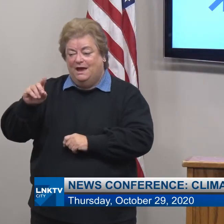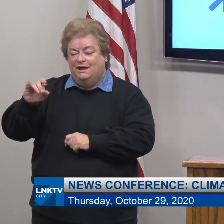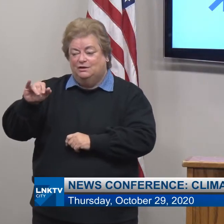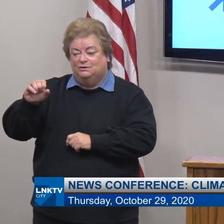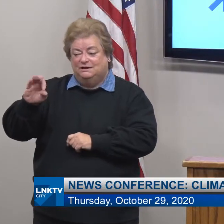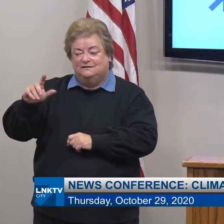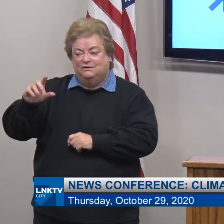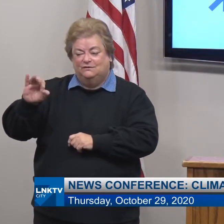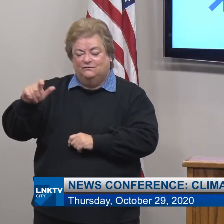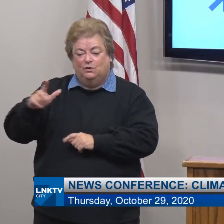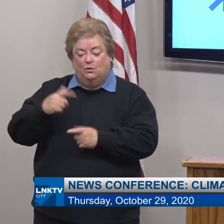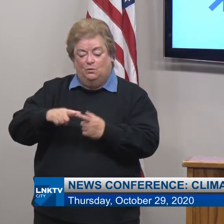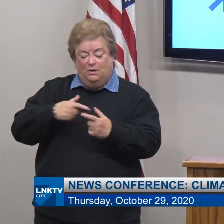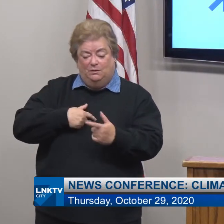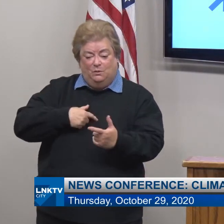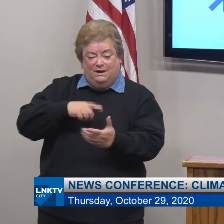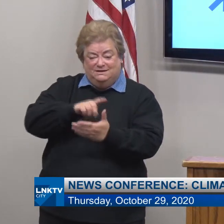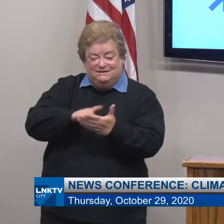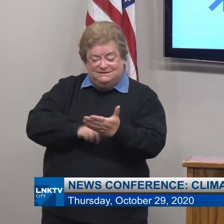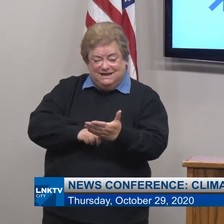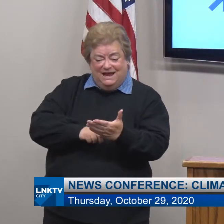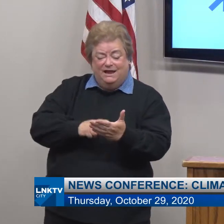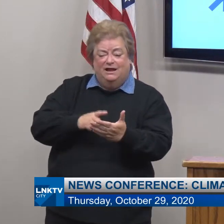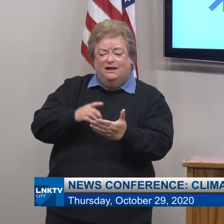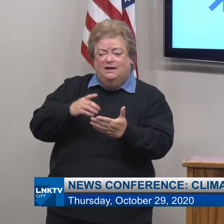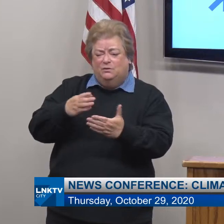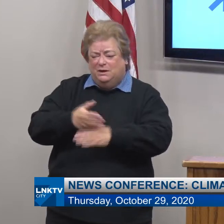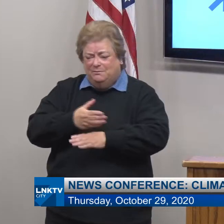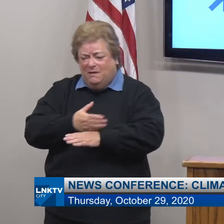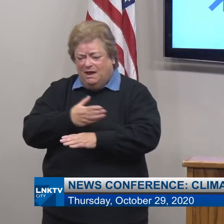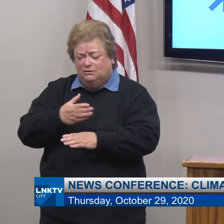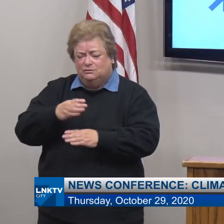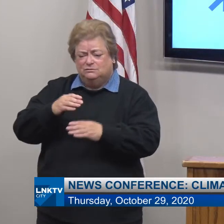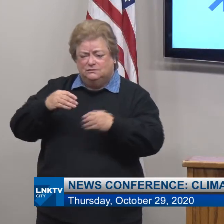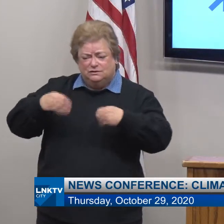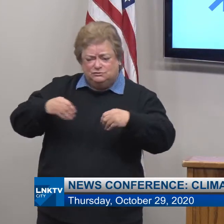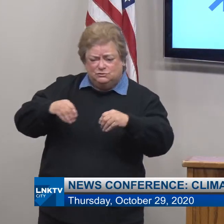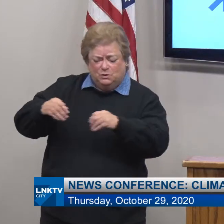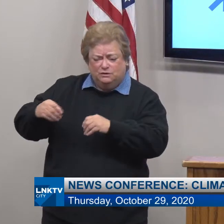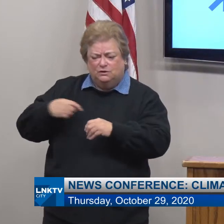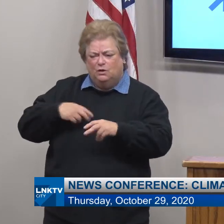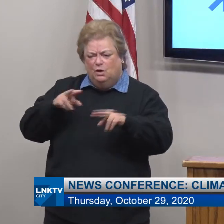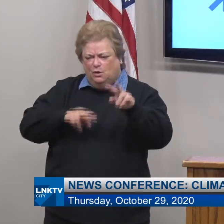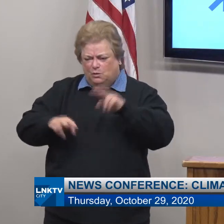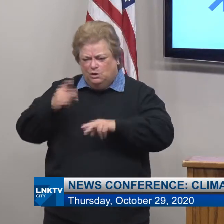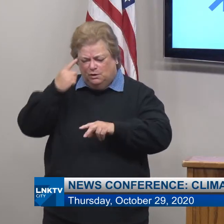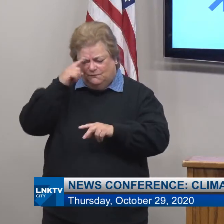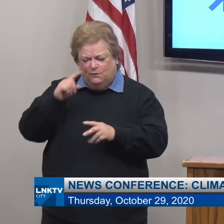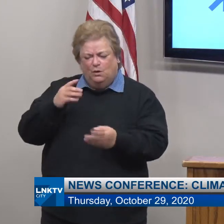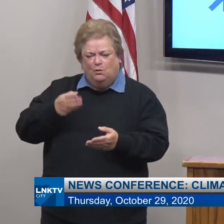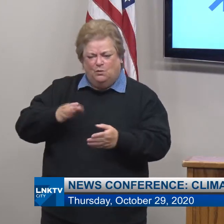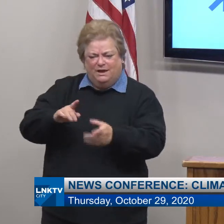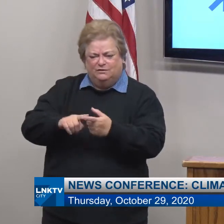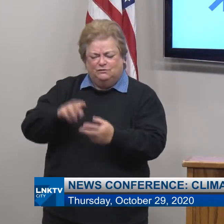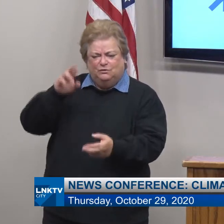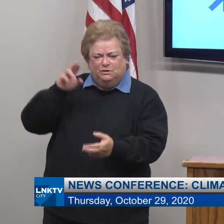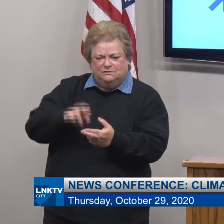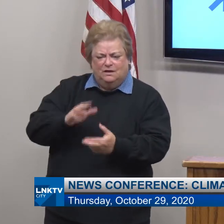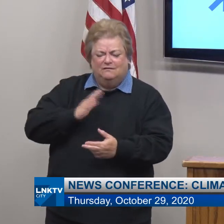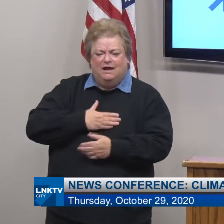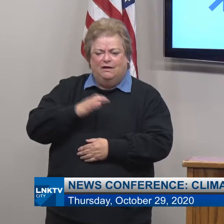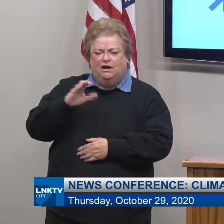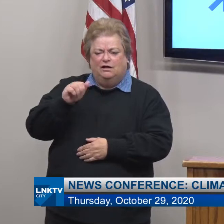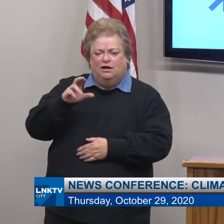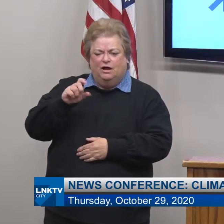design new stores and remodel existing ones, we look for energy efficiencies in every opportunity to reduce our carbon